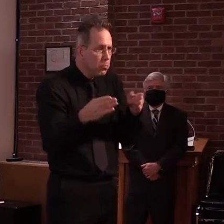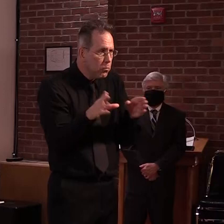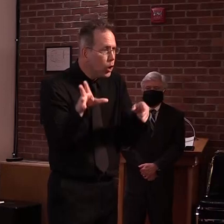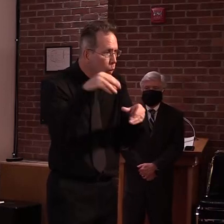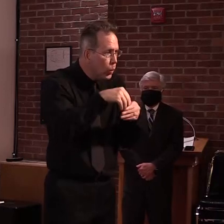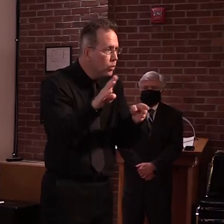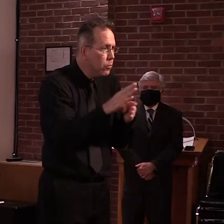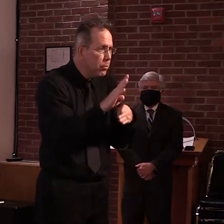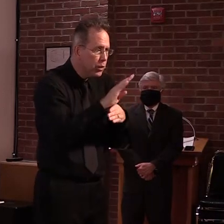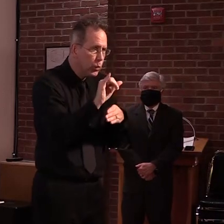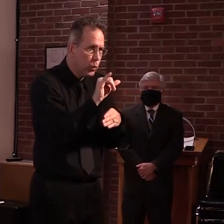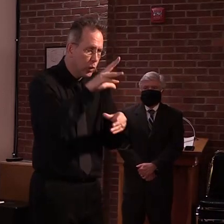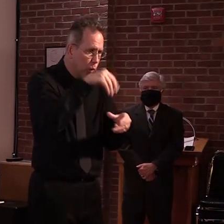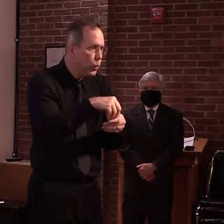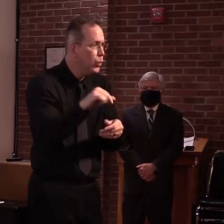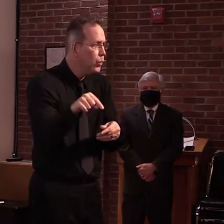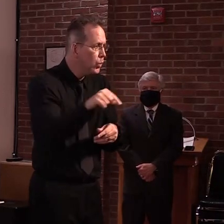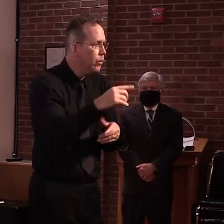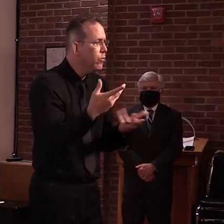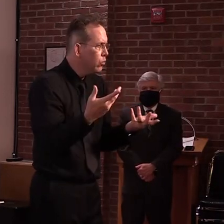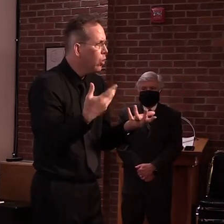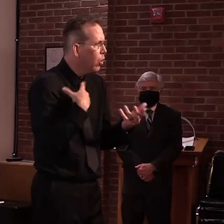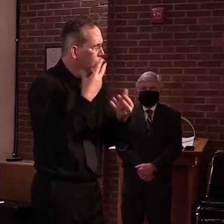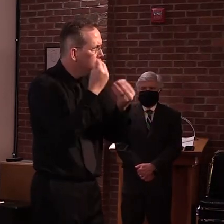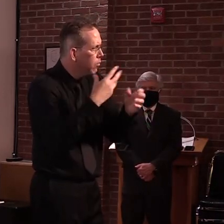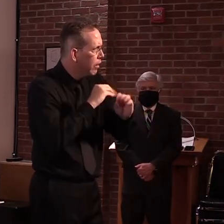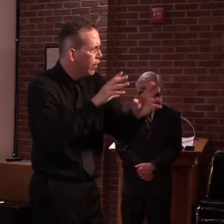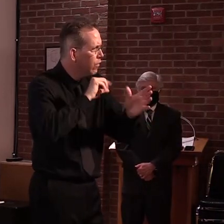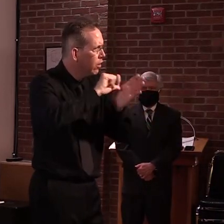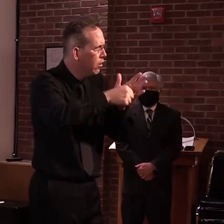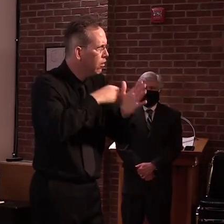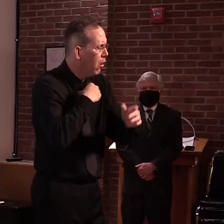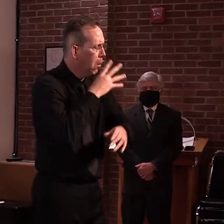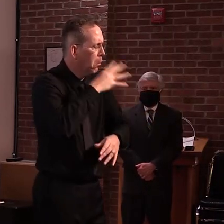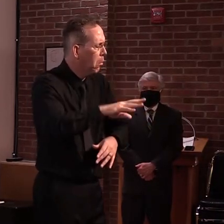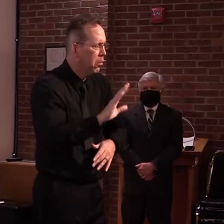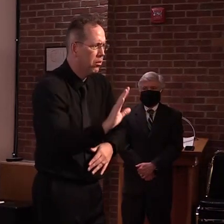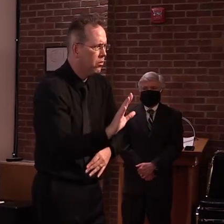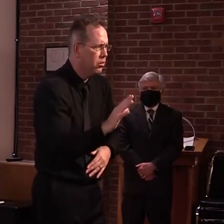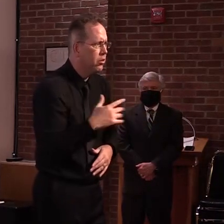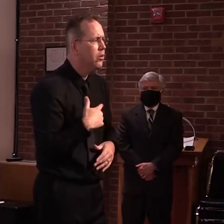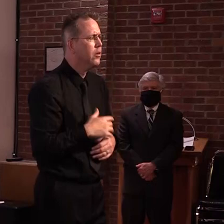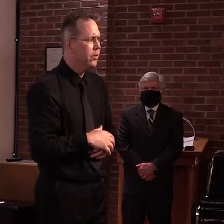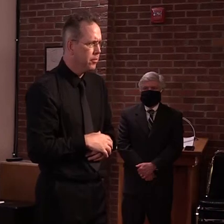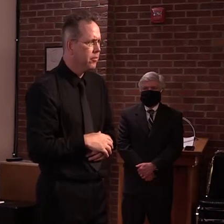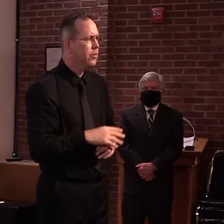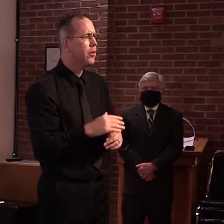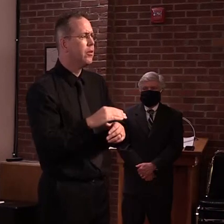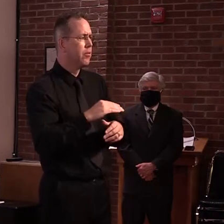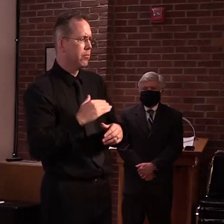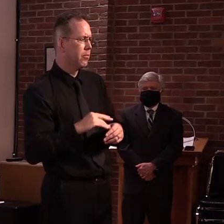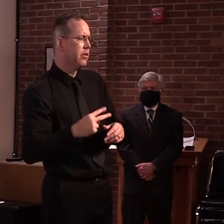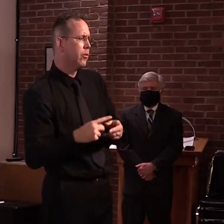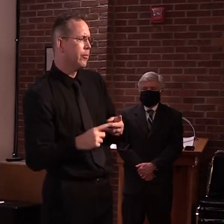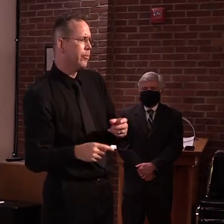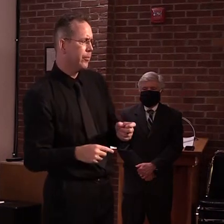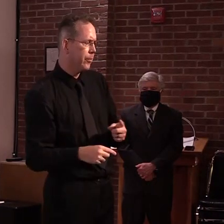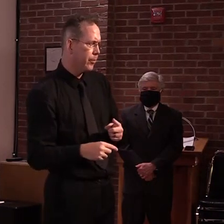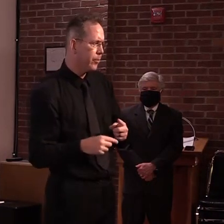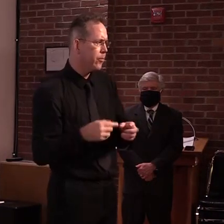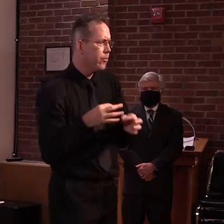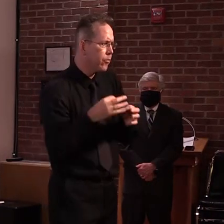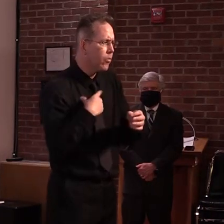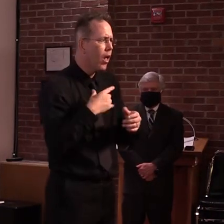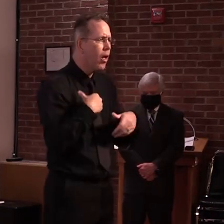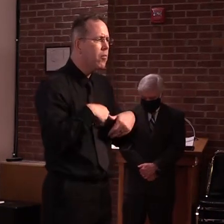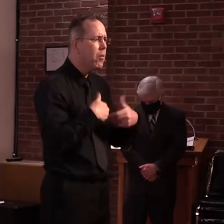access that. So let me just make that point. The other is that we do have a proposal in for technical assistance providers, and we